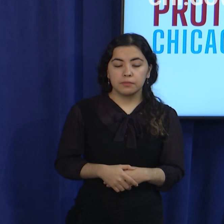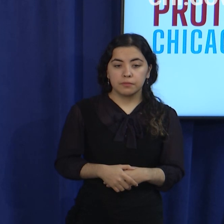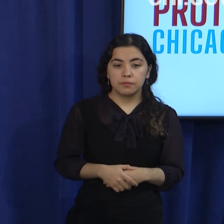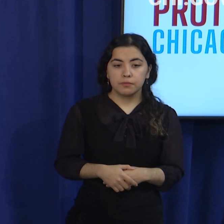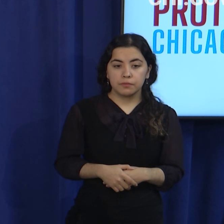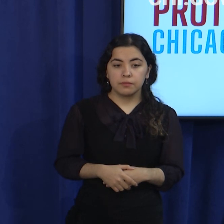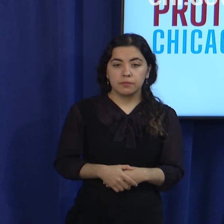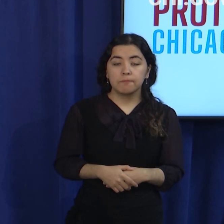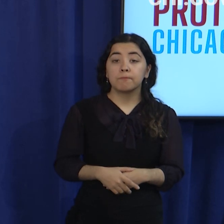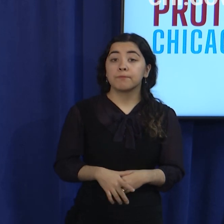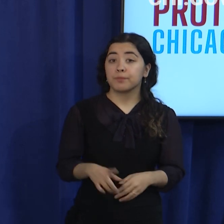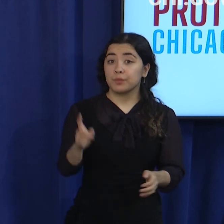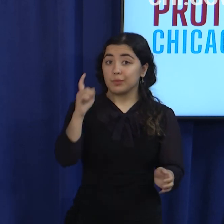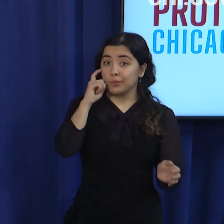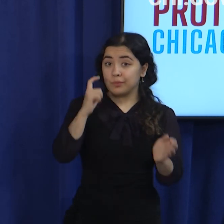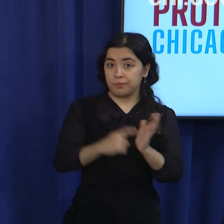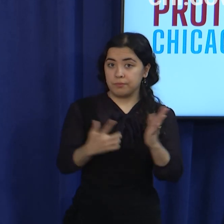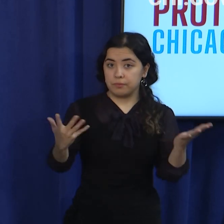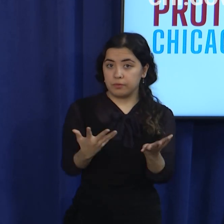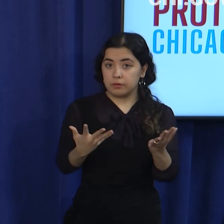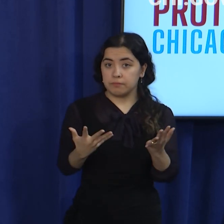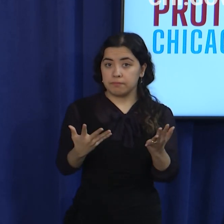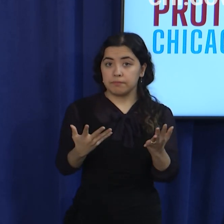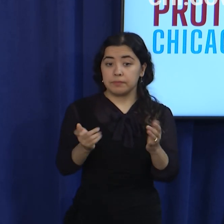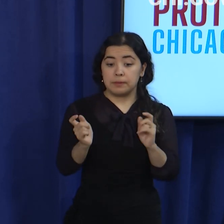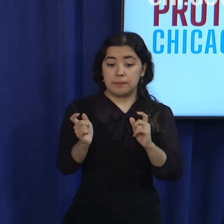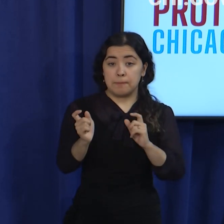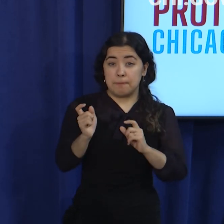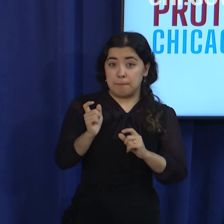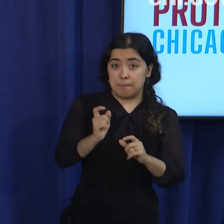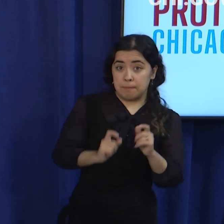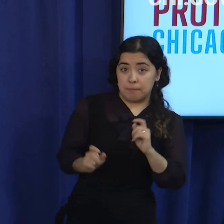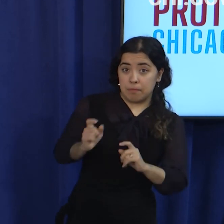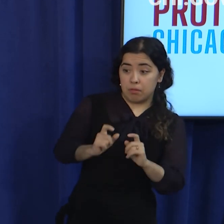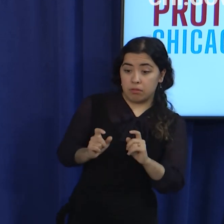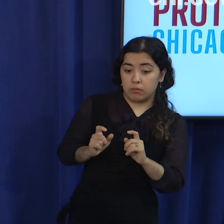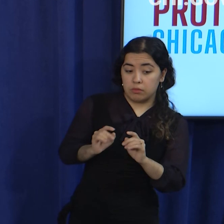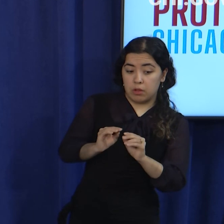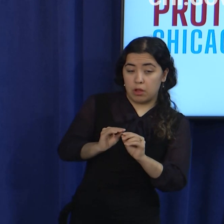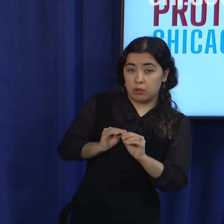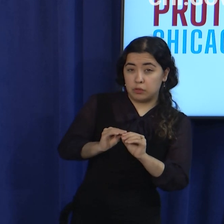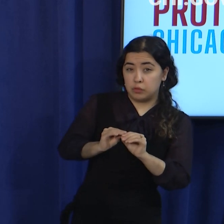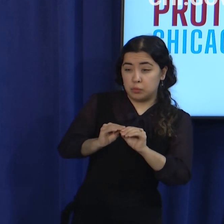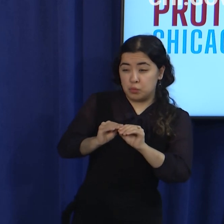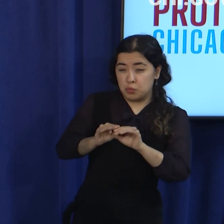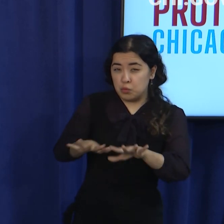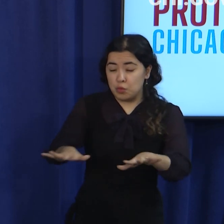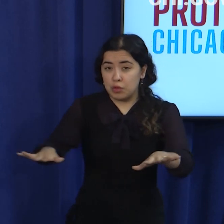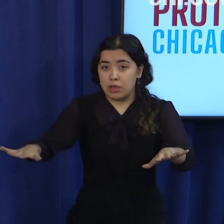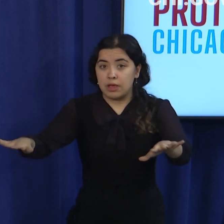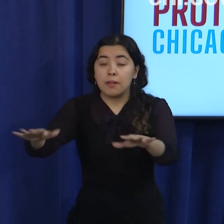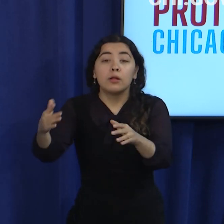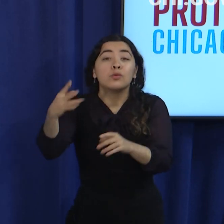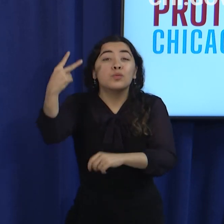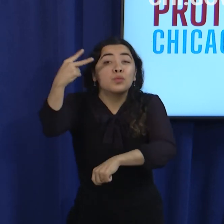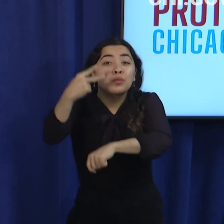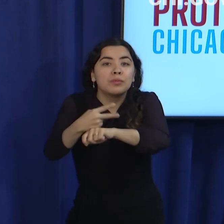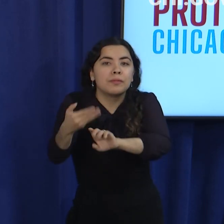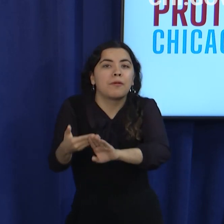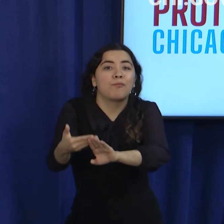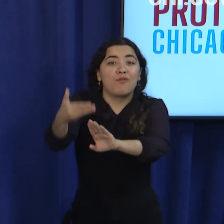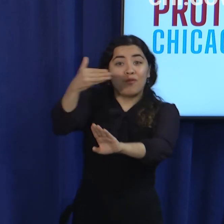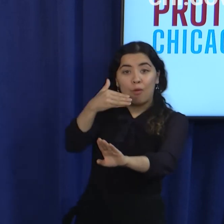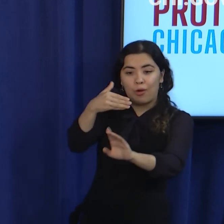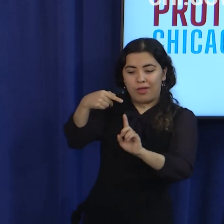typically are spreading disease in the 2 days prior to when symptoms start, and they're the